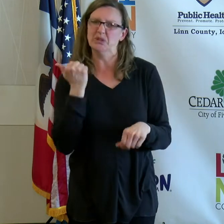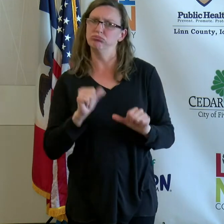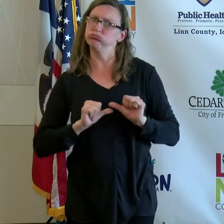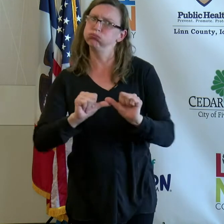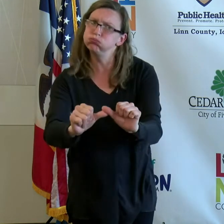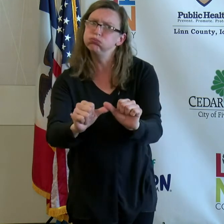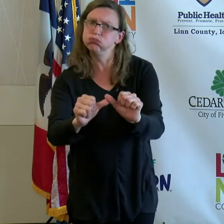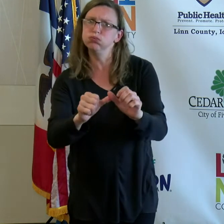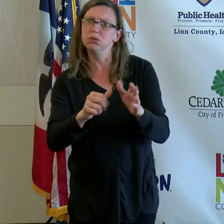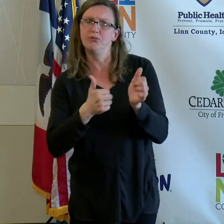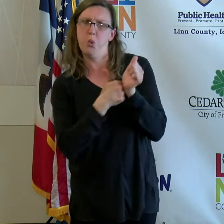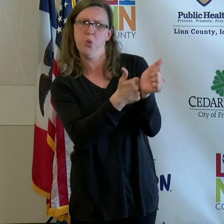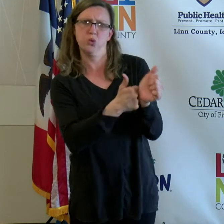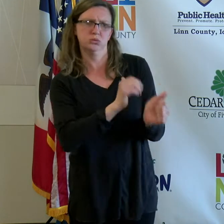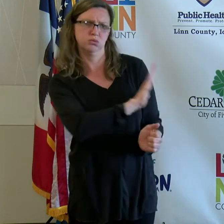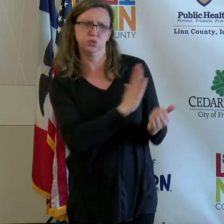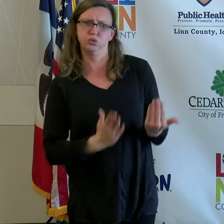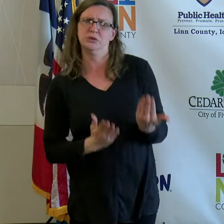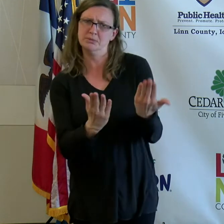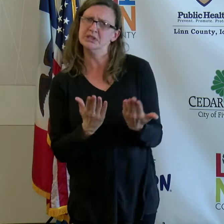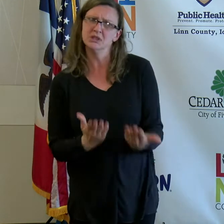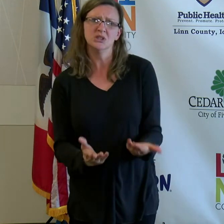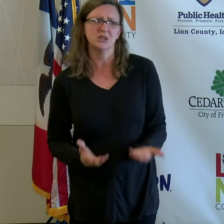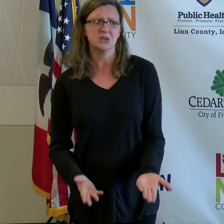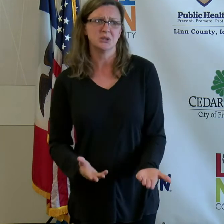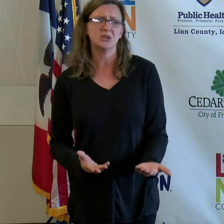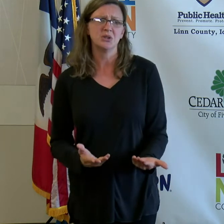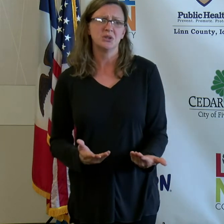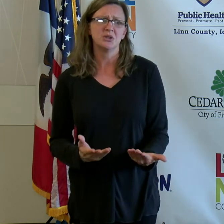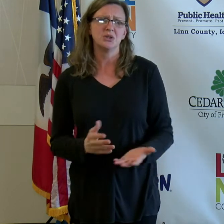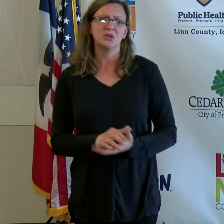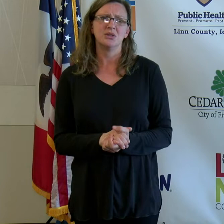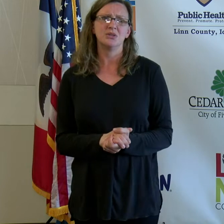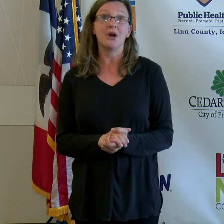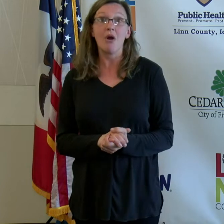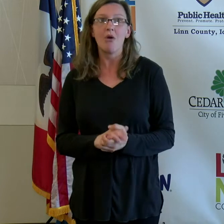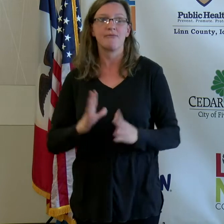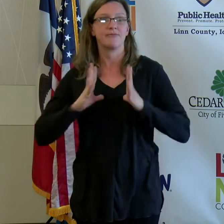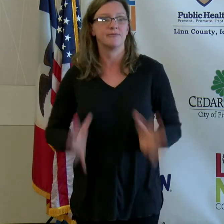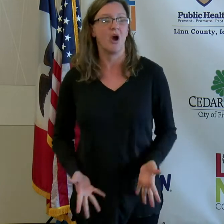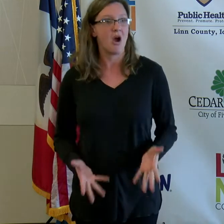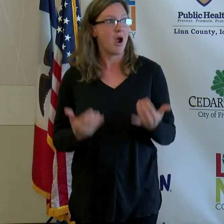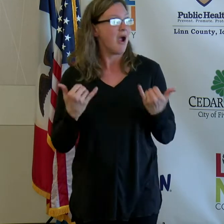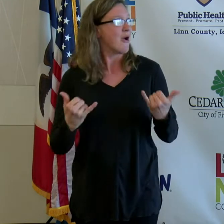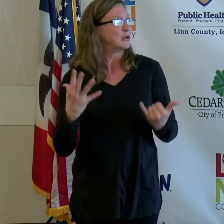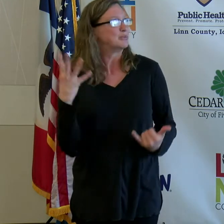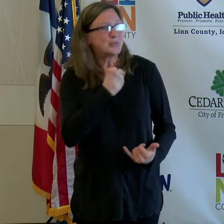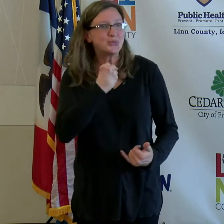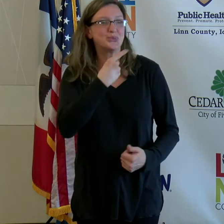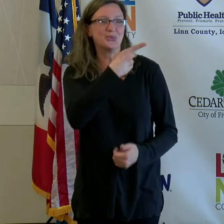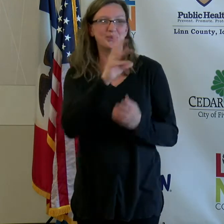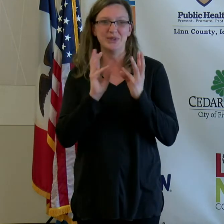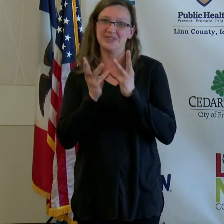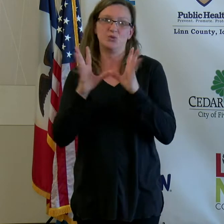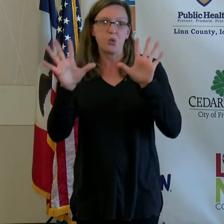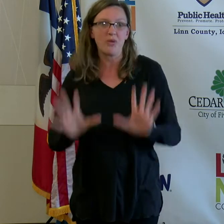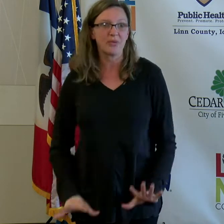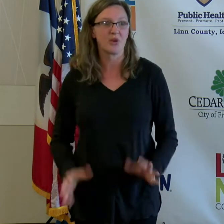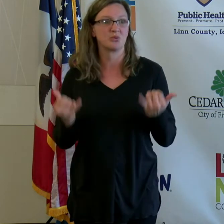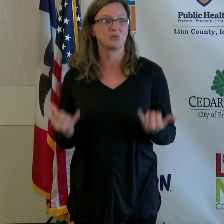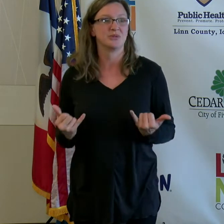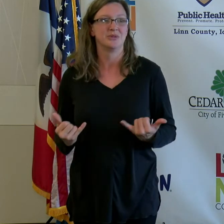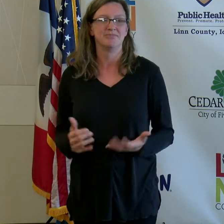You know, the weather's getting better and everyone wants to be outside. It's great to be outside, but it's really important that